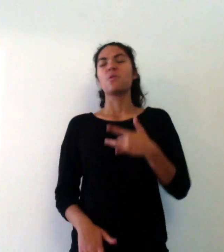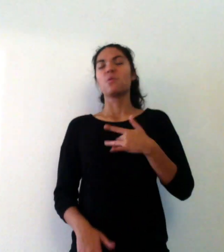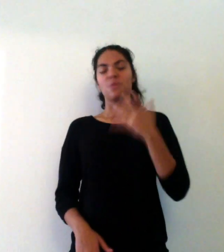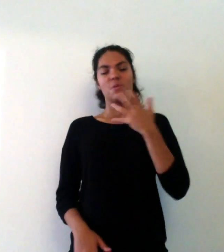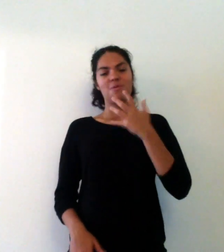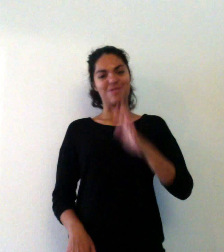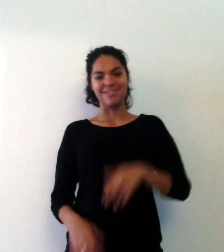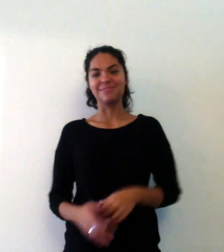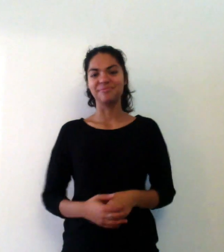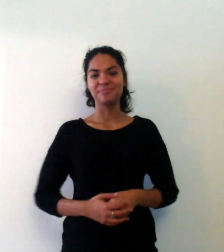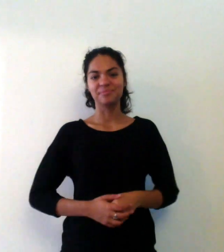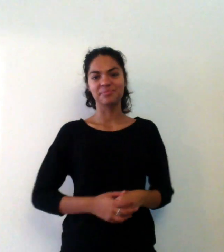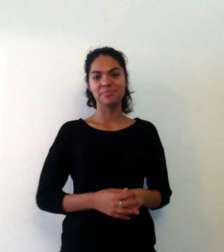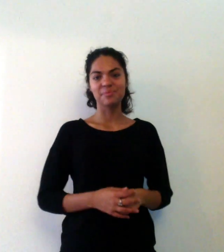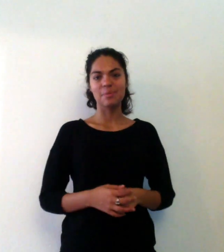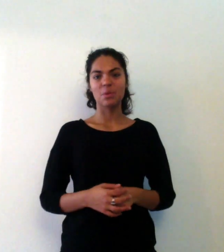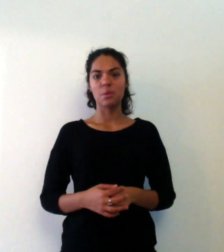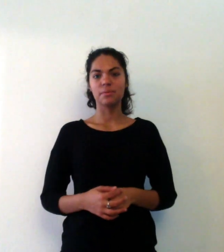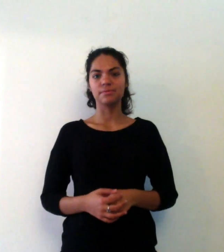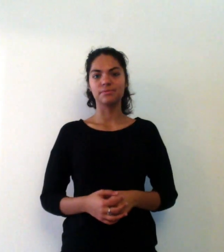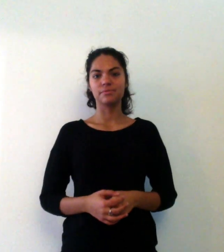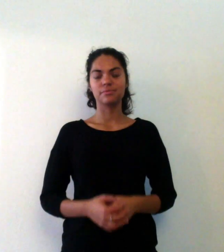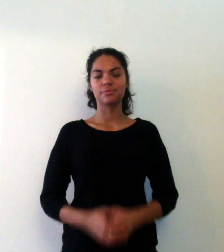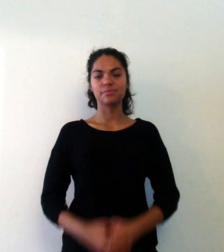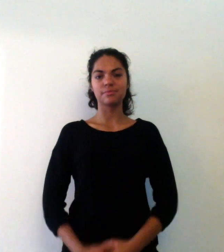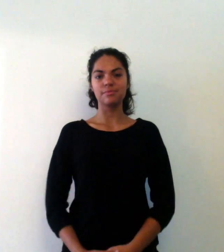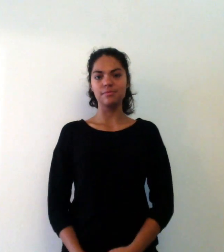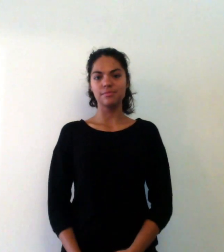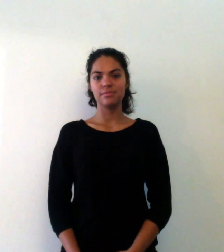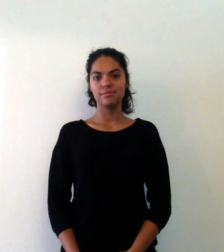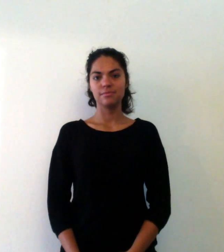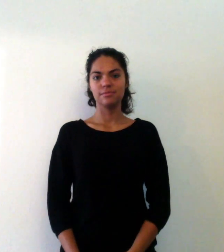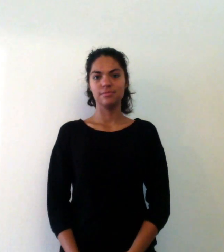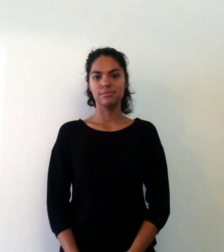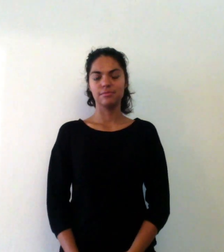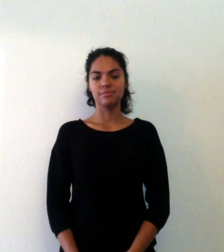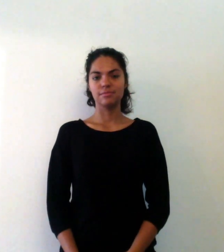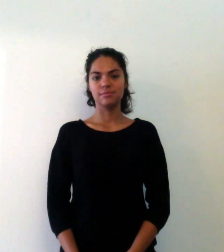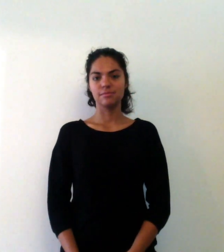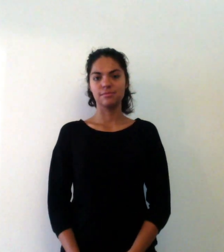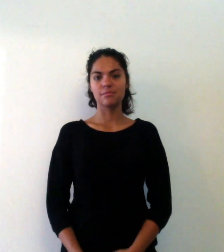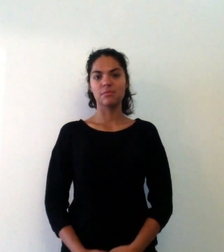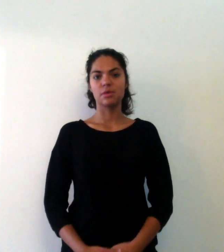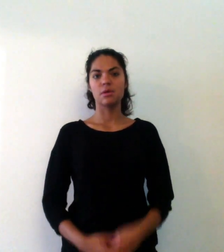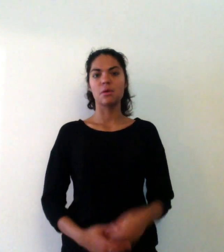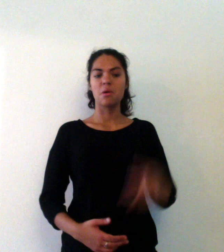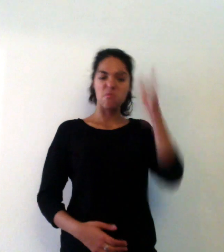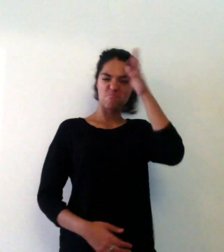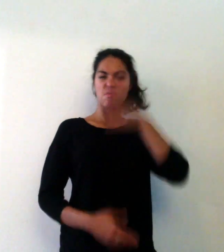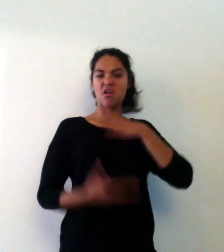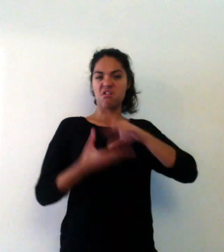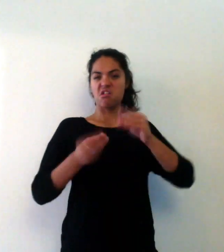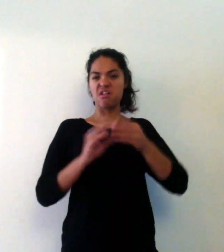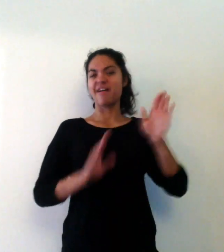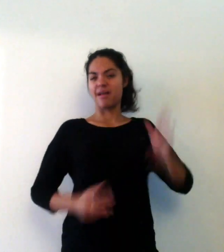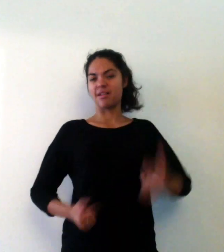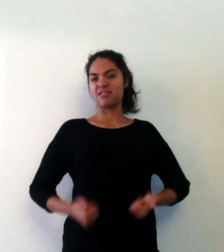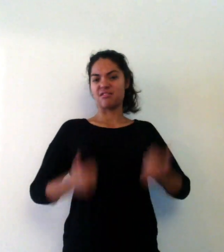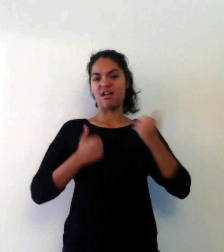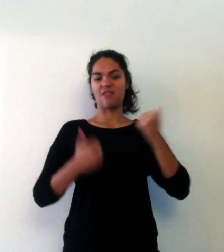you of his younger days, in his book Sandy, and he tells his life story. He was given up for adoption as a baby. His mother came from